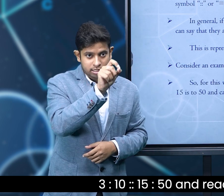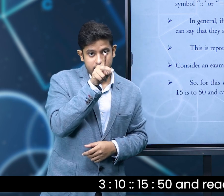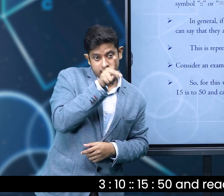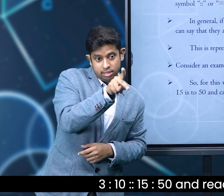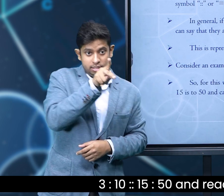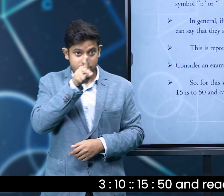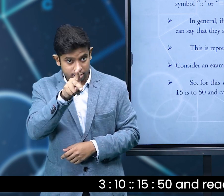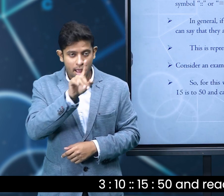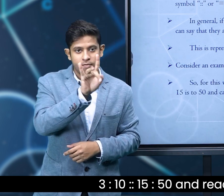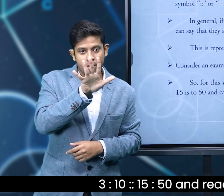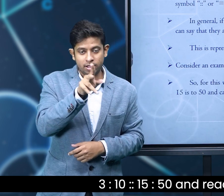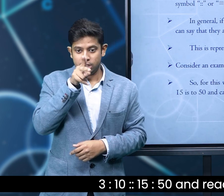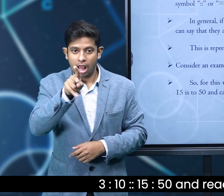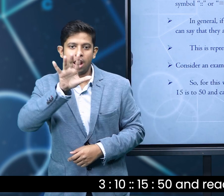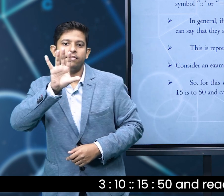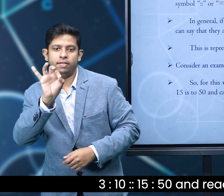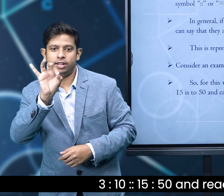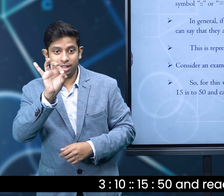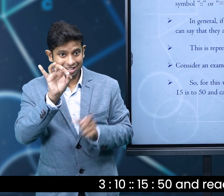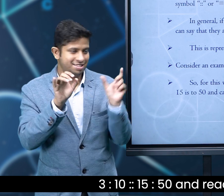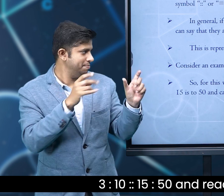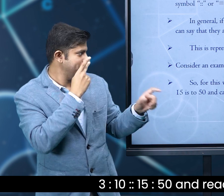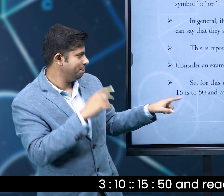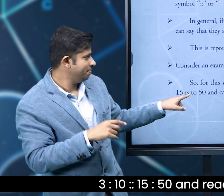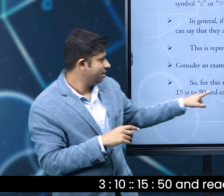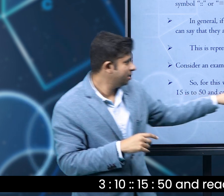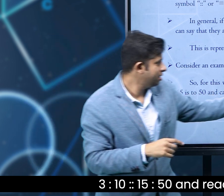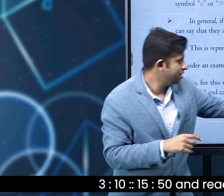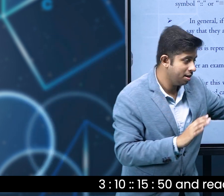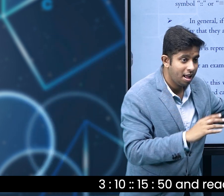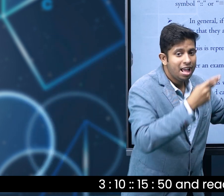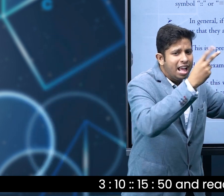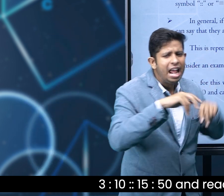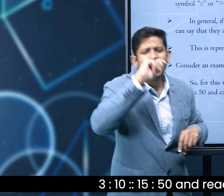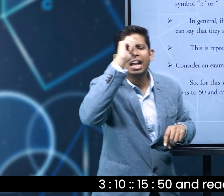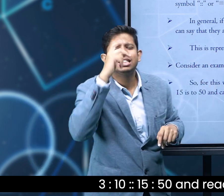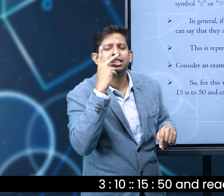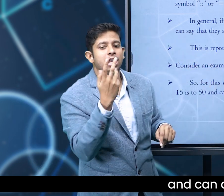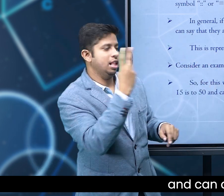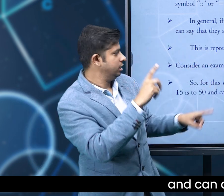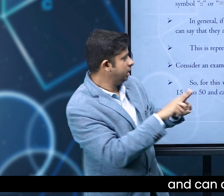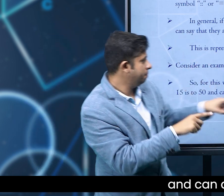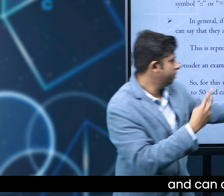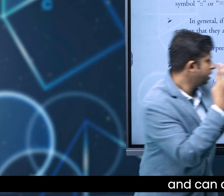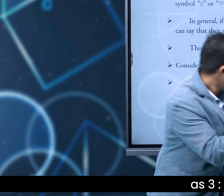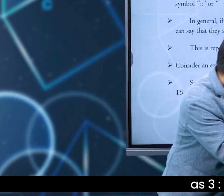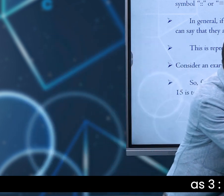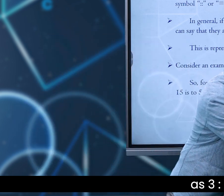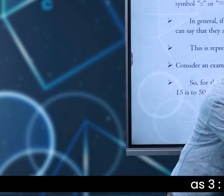10 as to 15 is to 50, and read as 3 is to 10 as 15 is to 50, and also can be written as 3